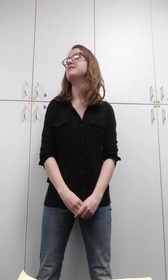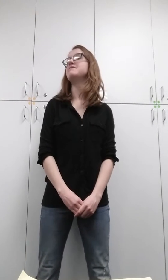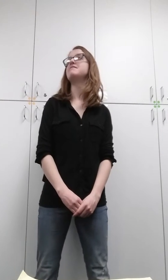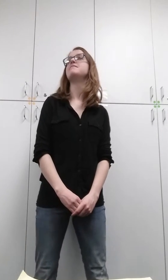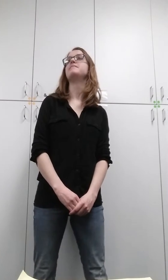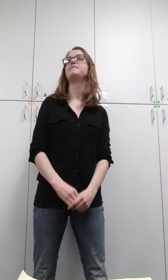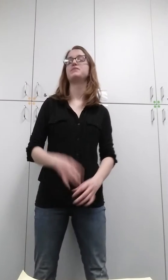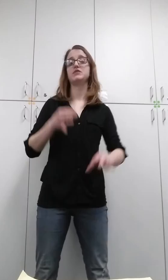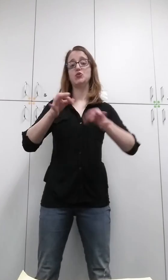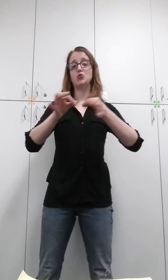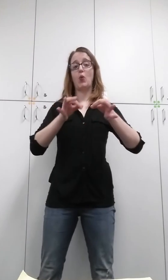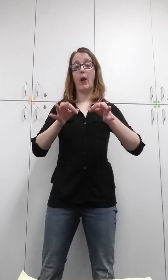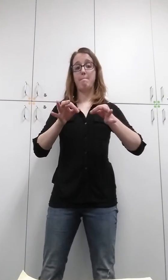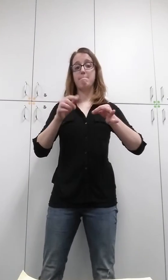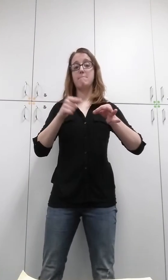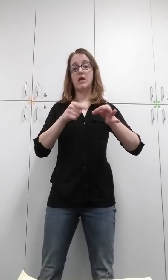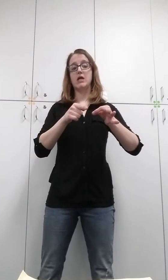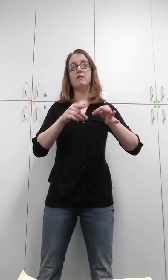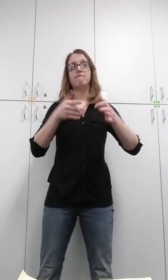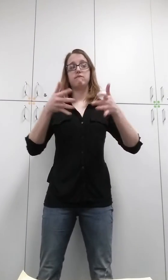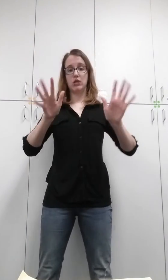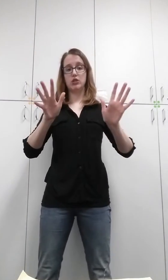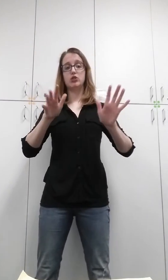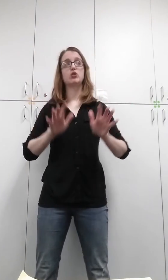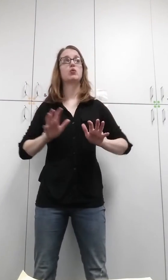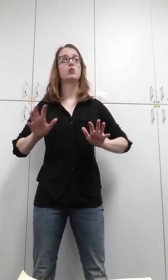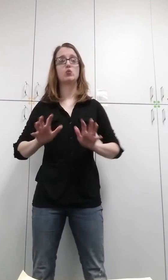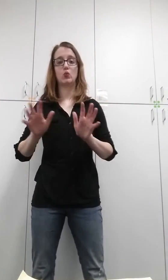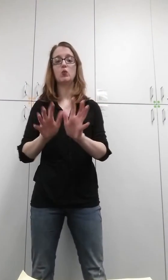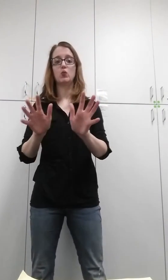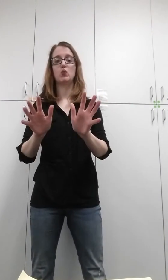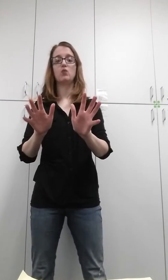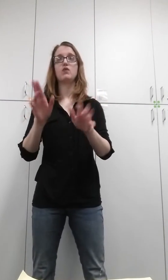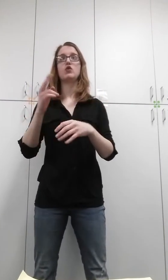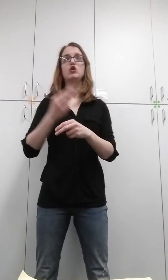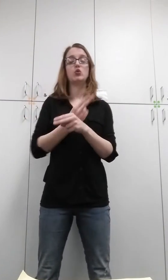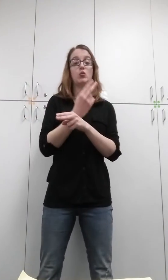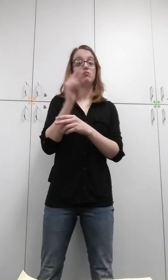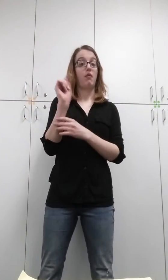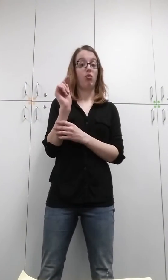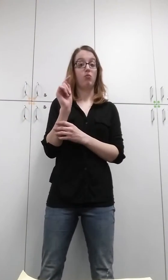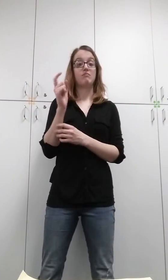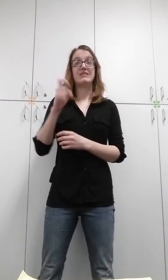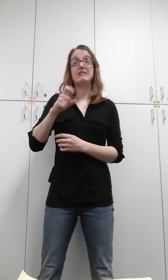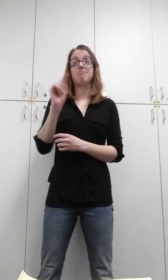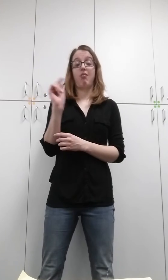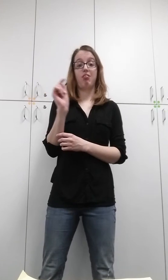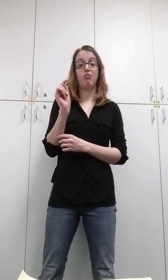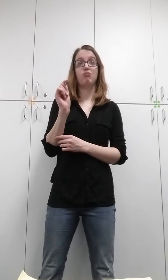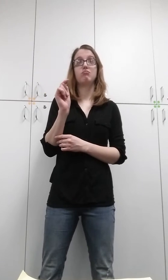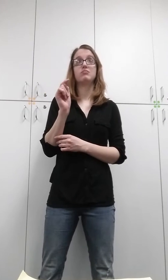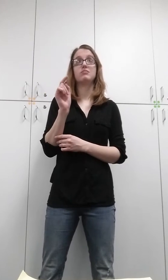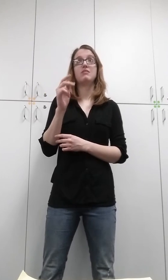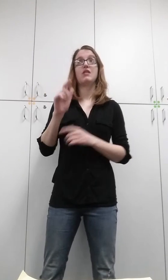describe and then do. I'm describing, I need to use the bathroom. Now I'm going to show you physically, it's the only first thing that I could come up with. And then she yells back